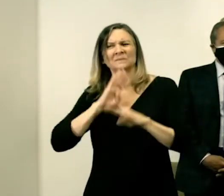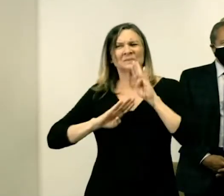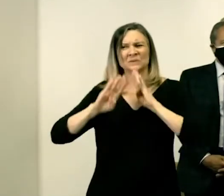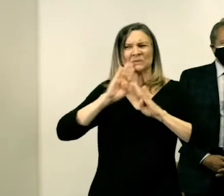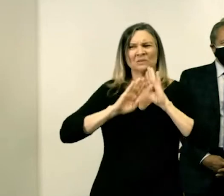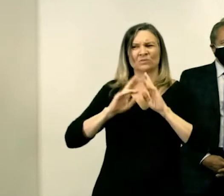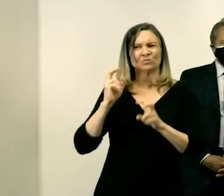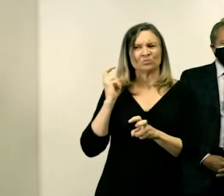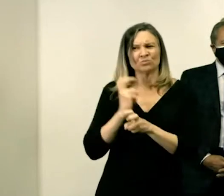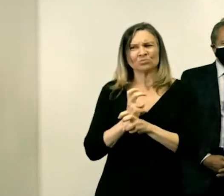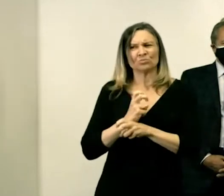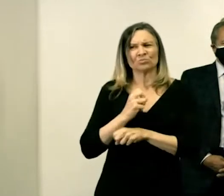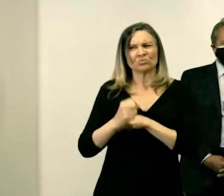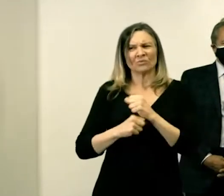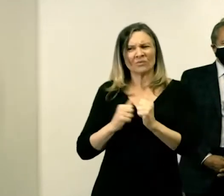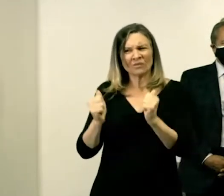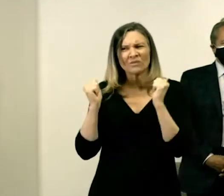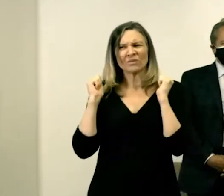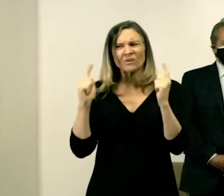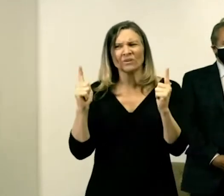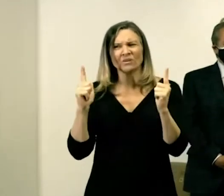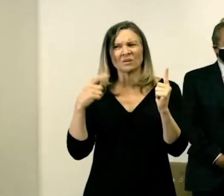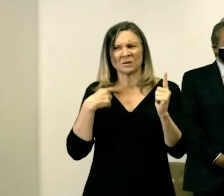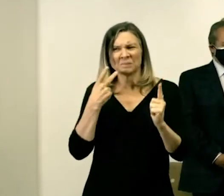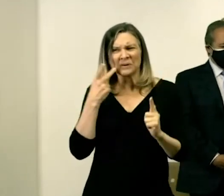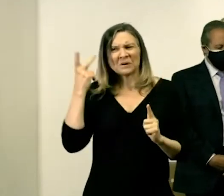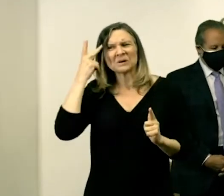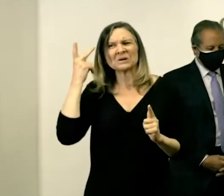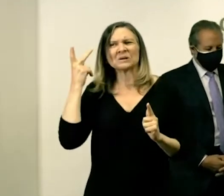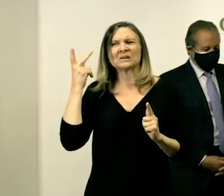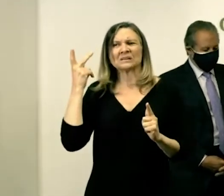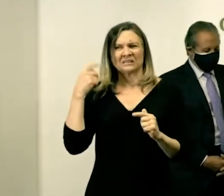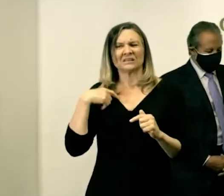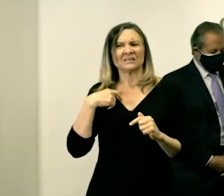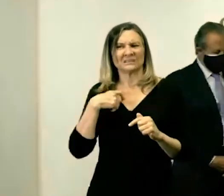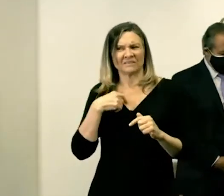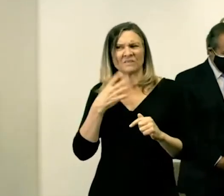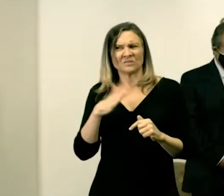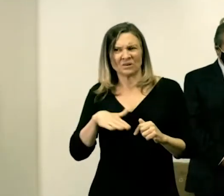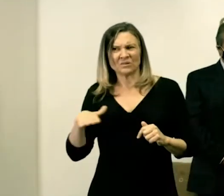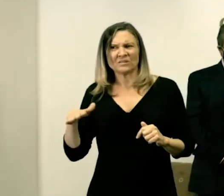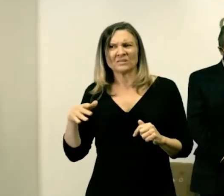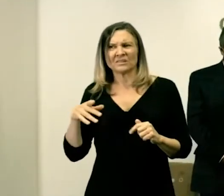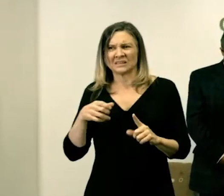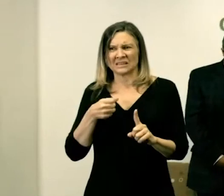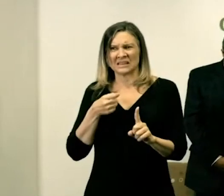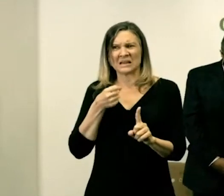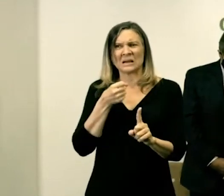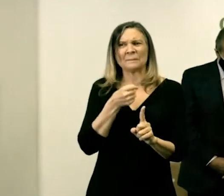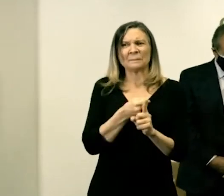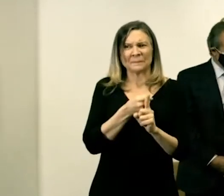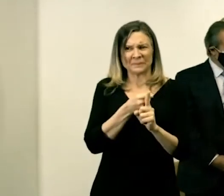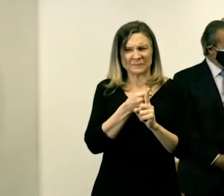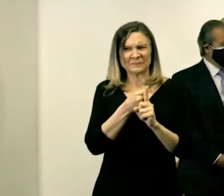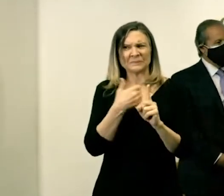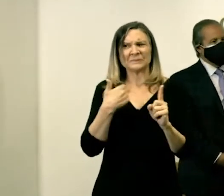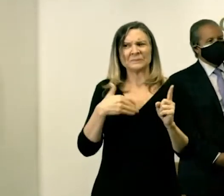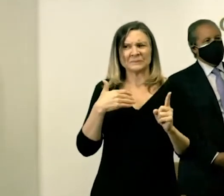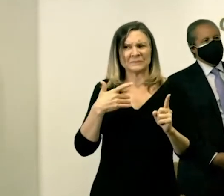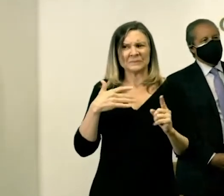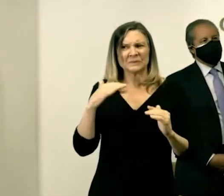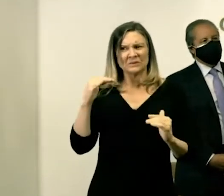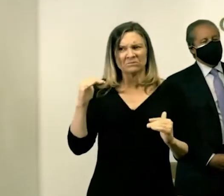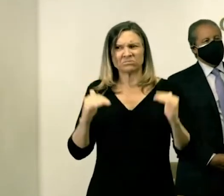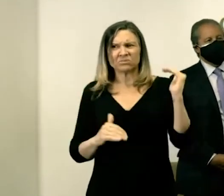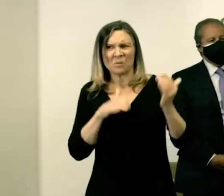for all of us. I'm a parent of 4 young kids. I can attest to that, the impact it's had disproportionately on my wife and